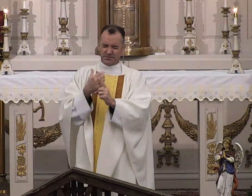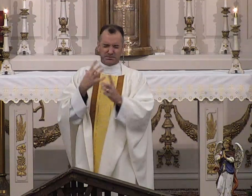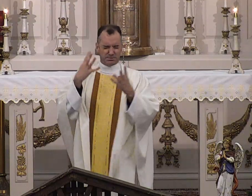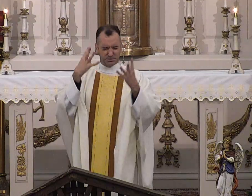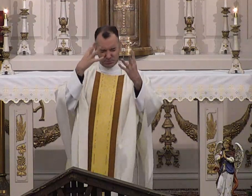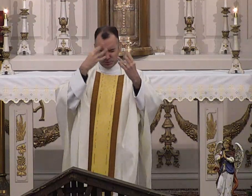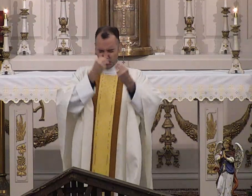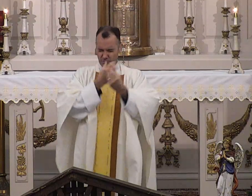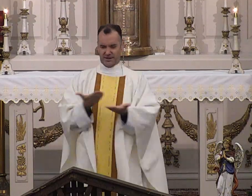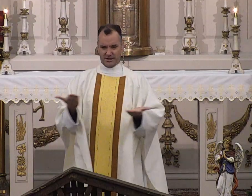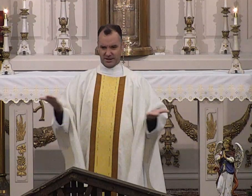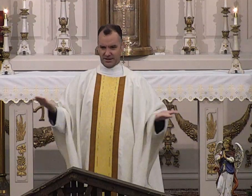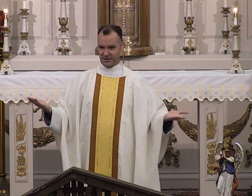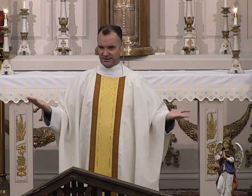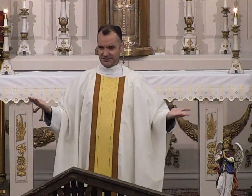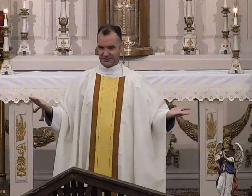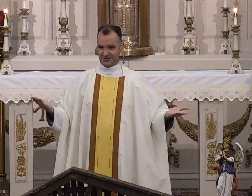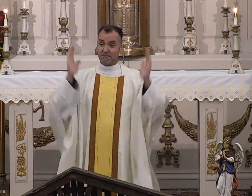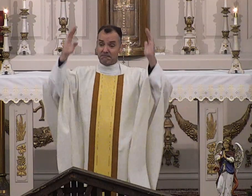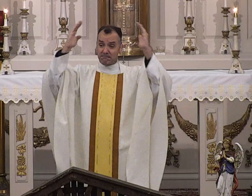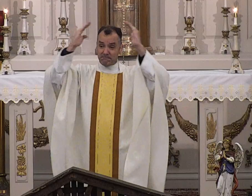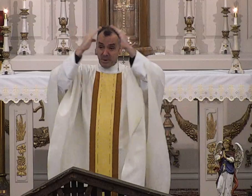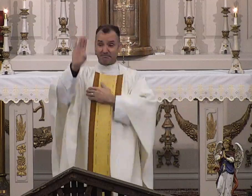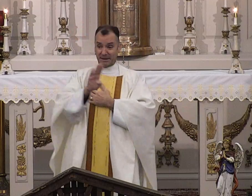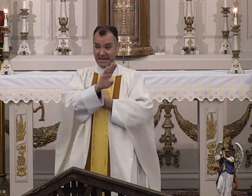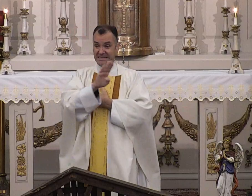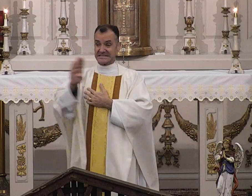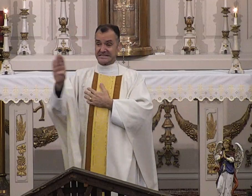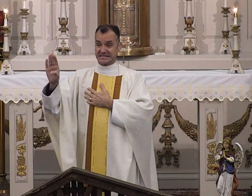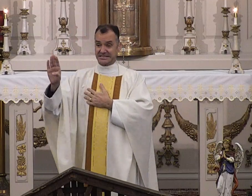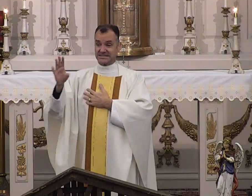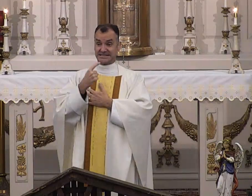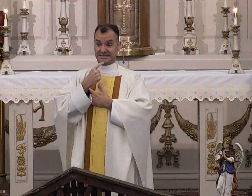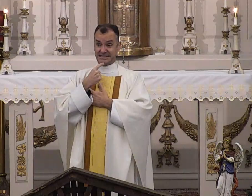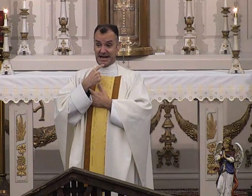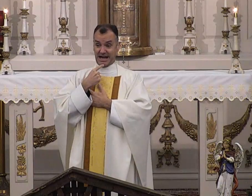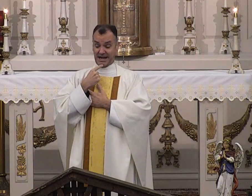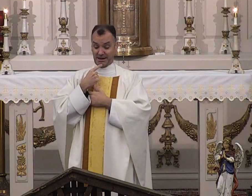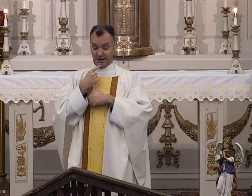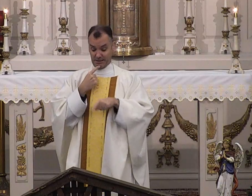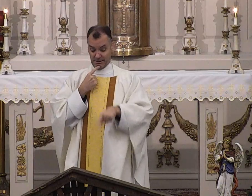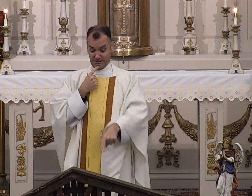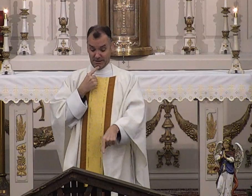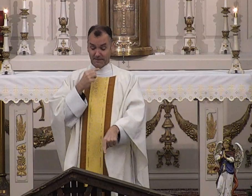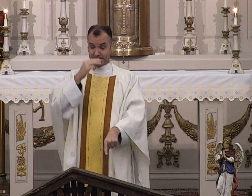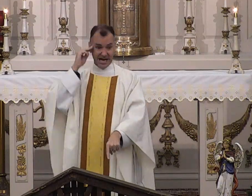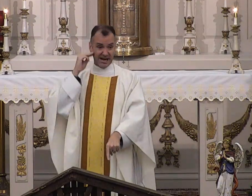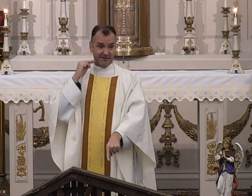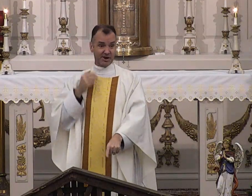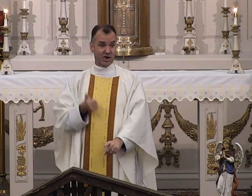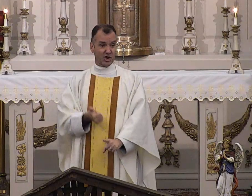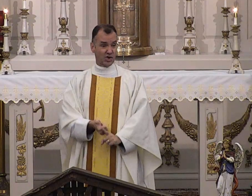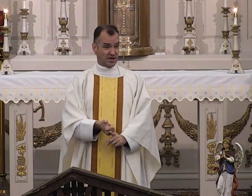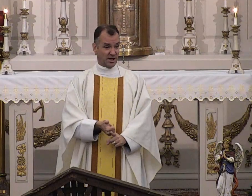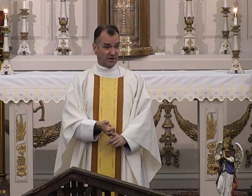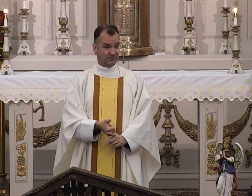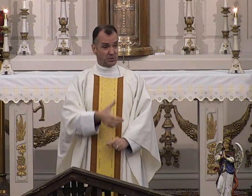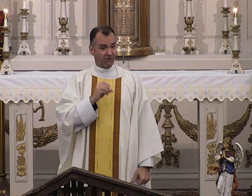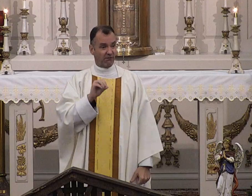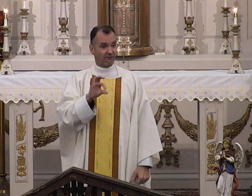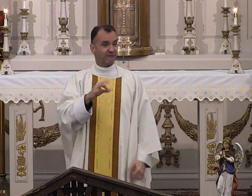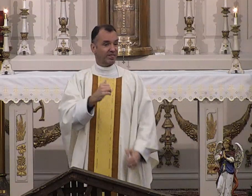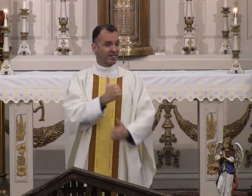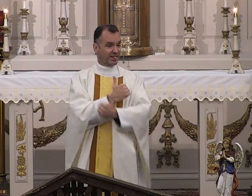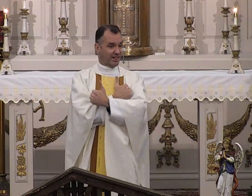Love is itself a beautiful thing. And Pope Benedict XVI said that